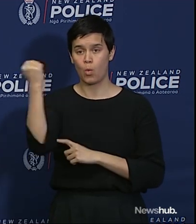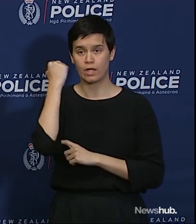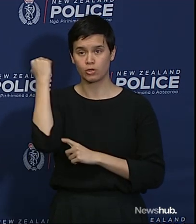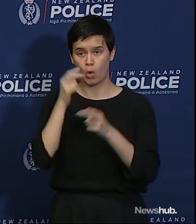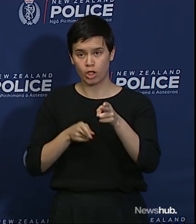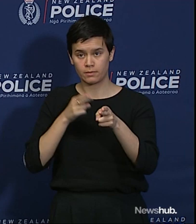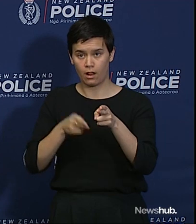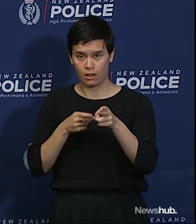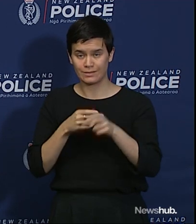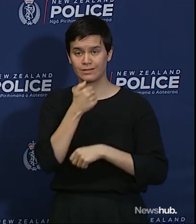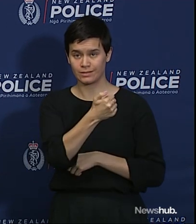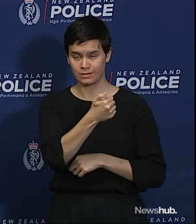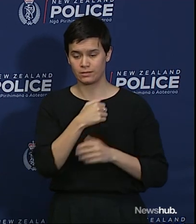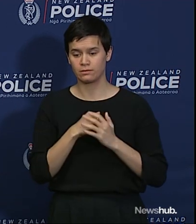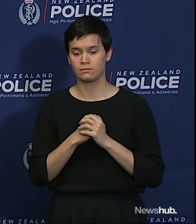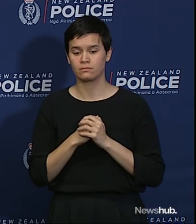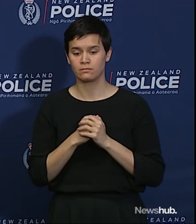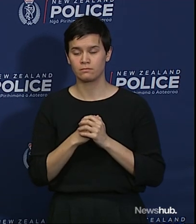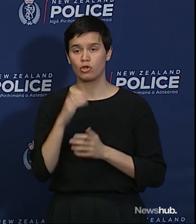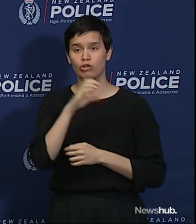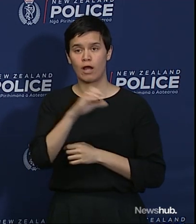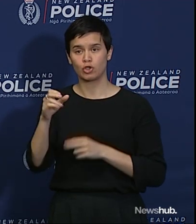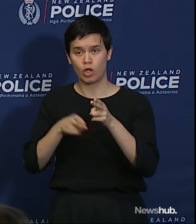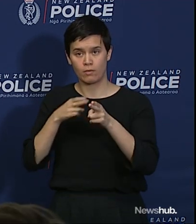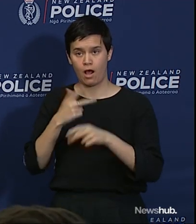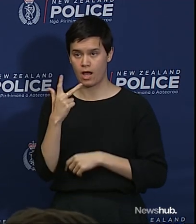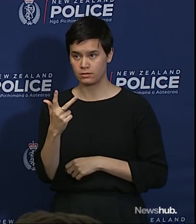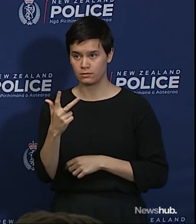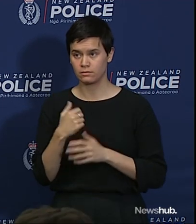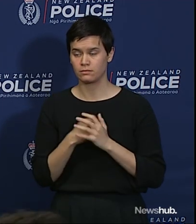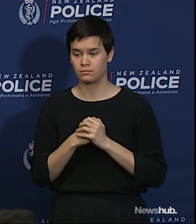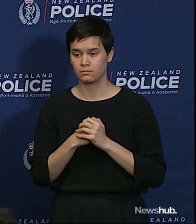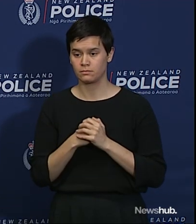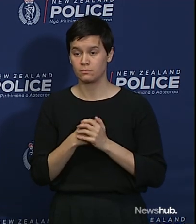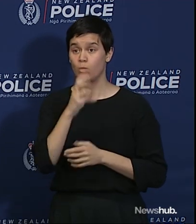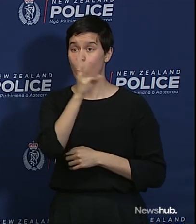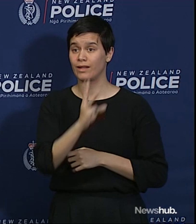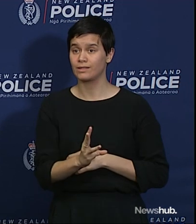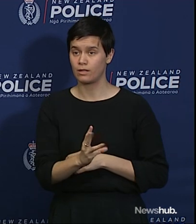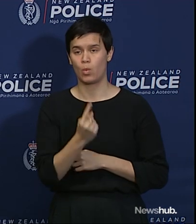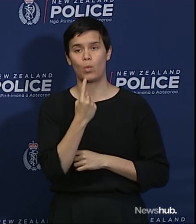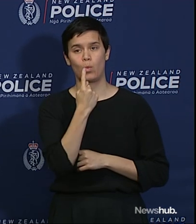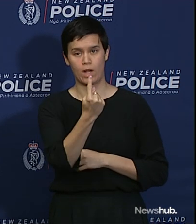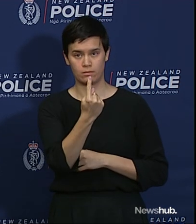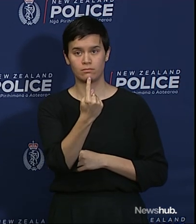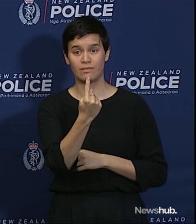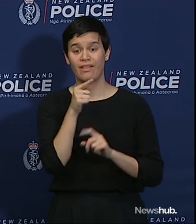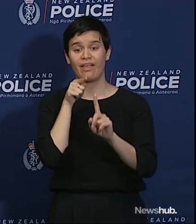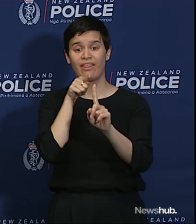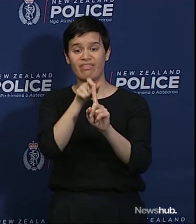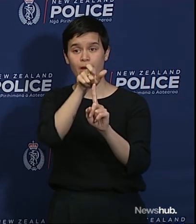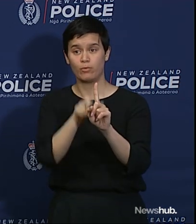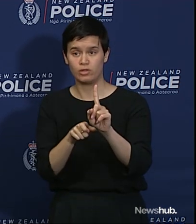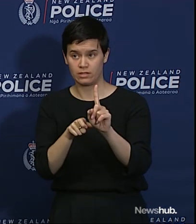Waikato Hospital, 8 patients at Christchurch Hospital, and 1 is at Wellington Hospital, and in fact that person is